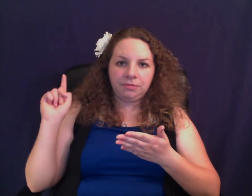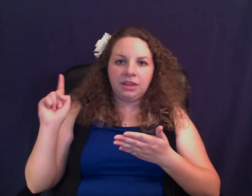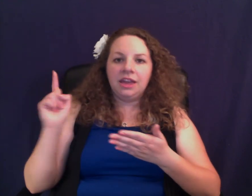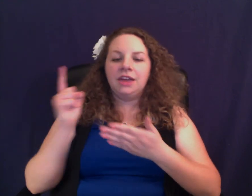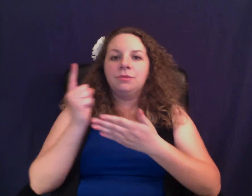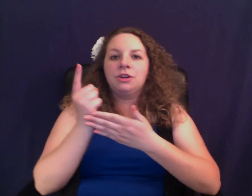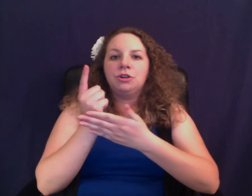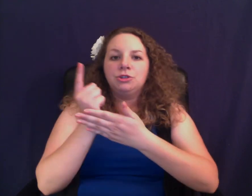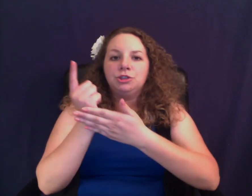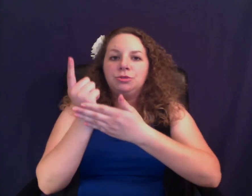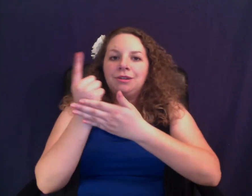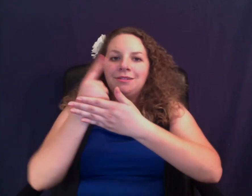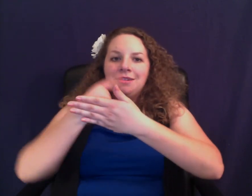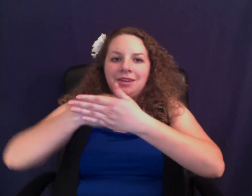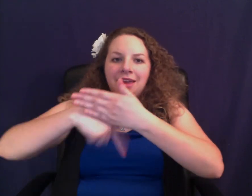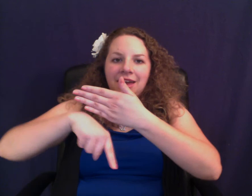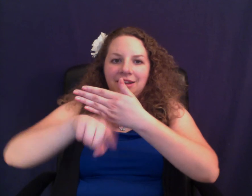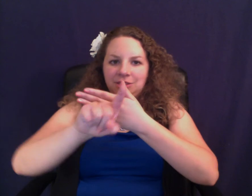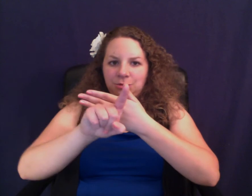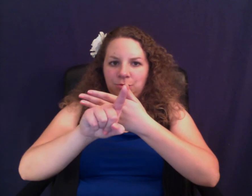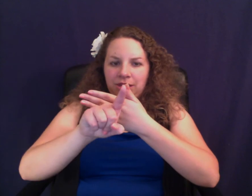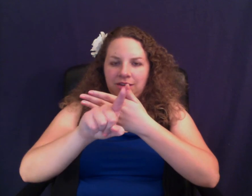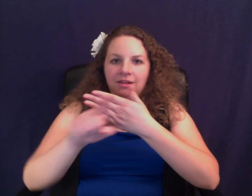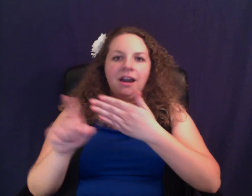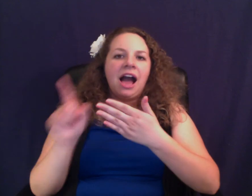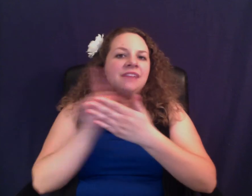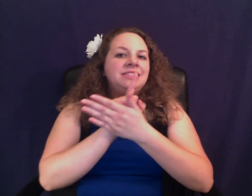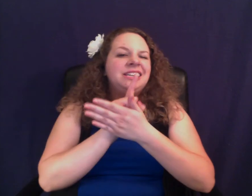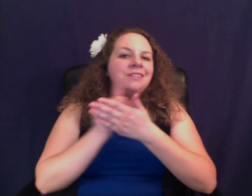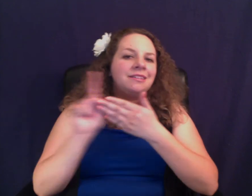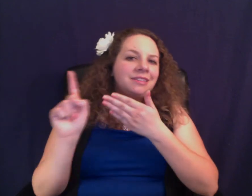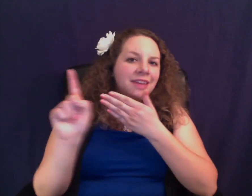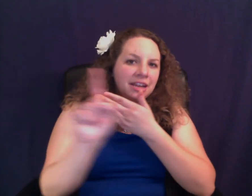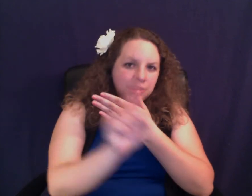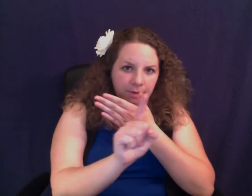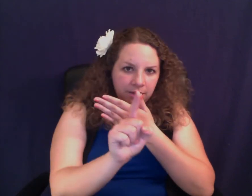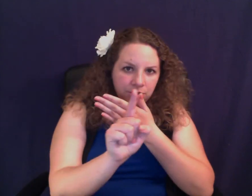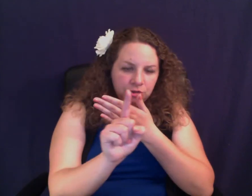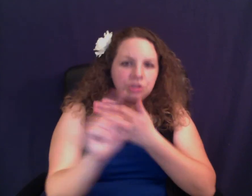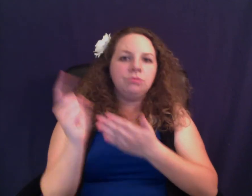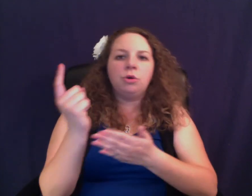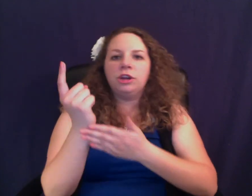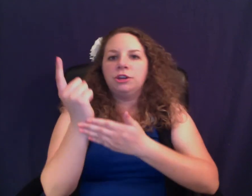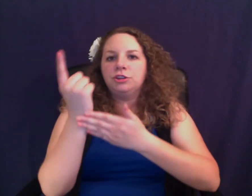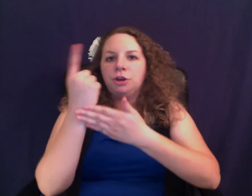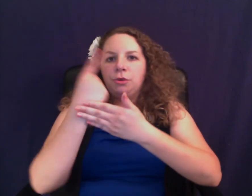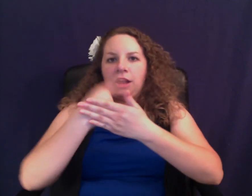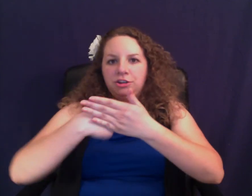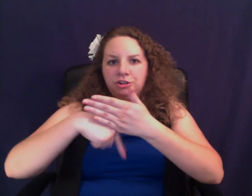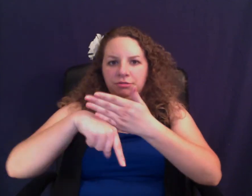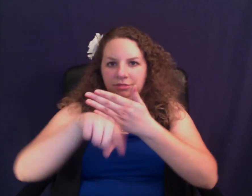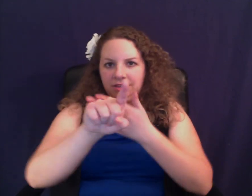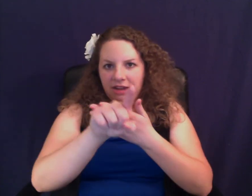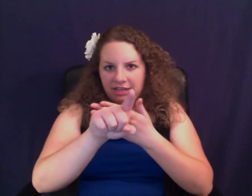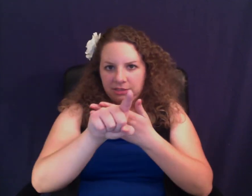And we can also do next week. I've seen next week, which you could do, or you can go under next week.